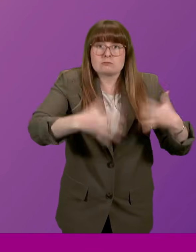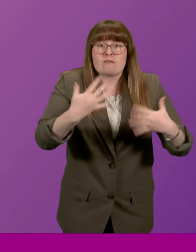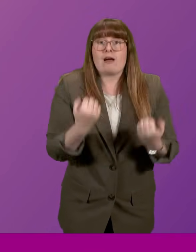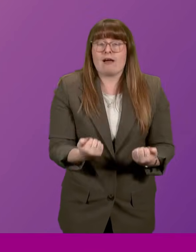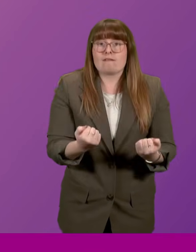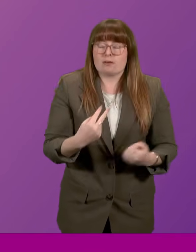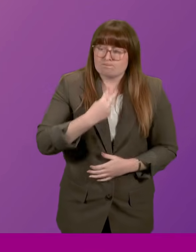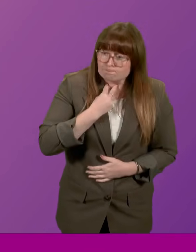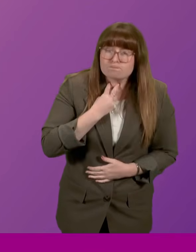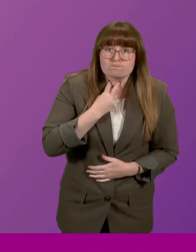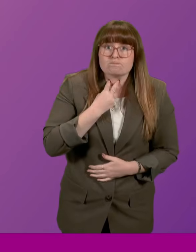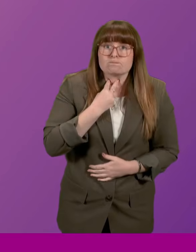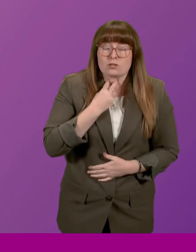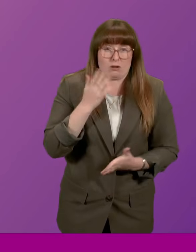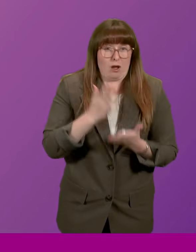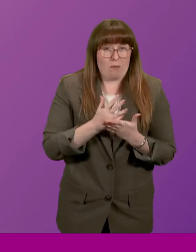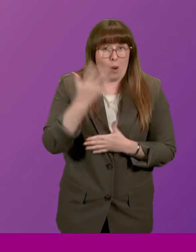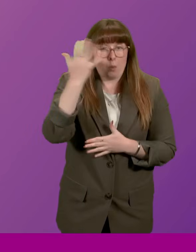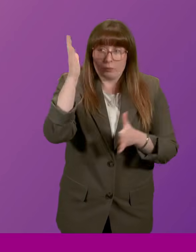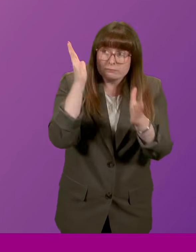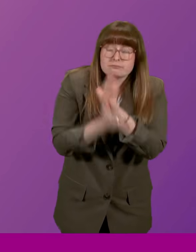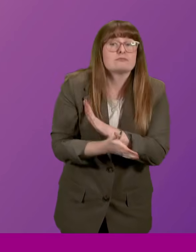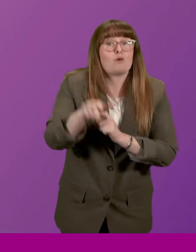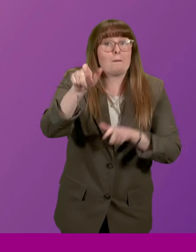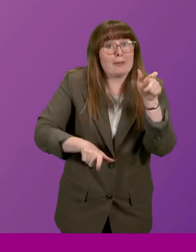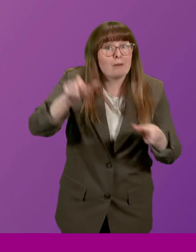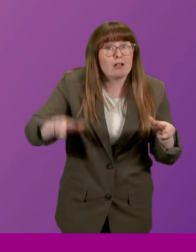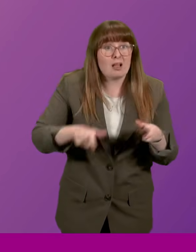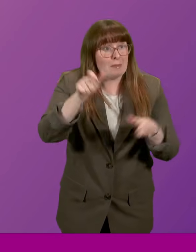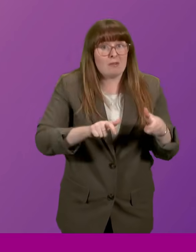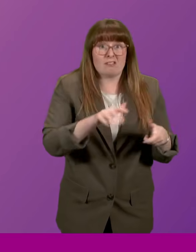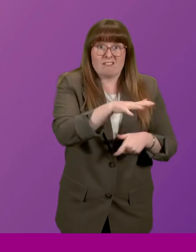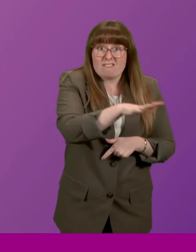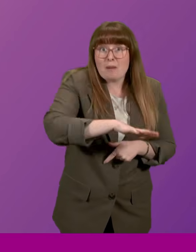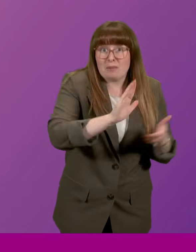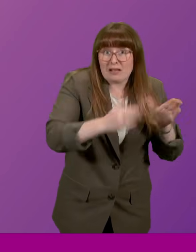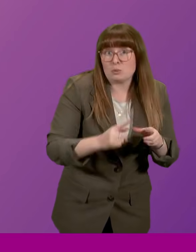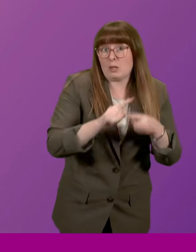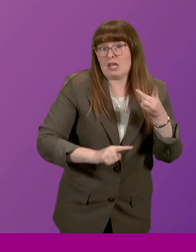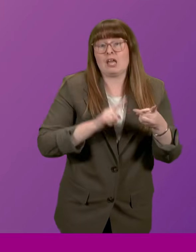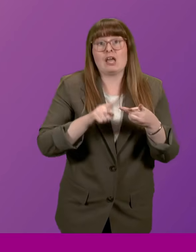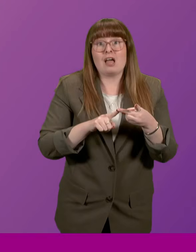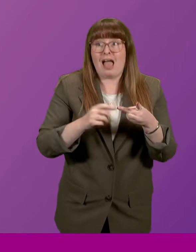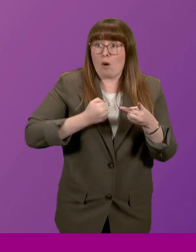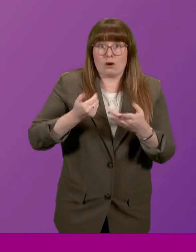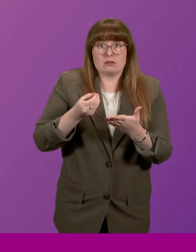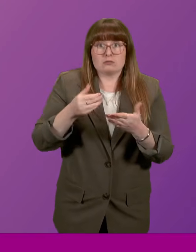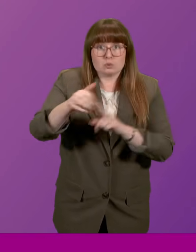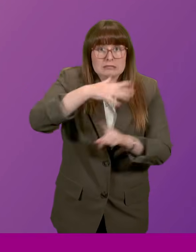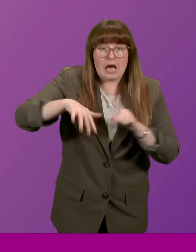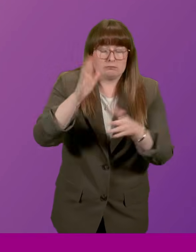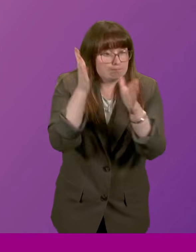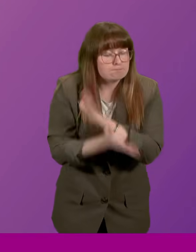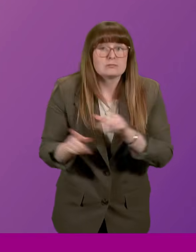COVID. It did enormous damage to people. People lost loved ones. It did enormous damage to our society, and we are